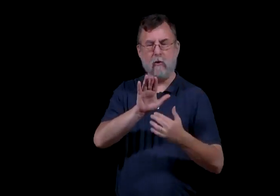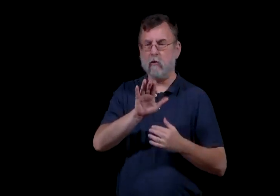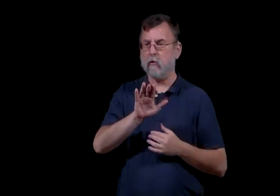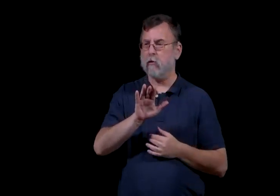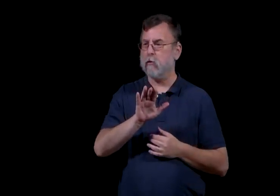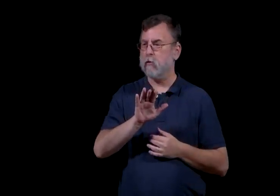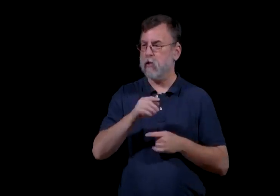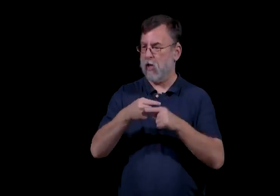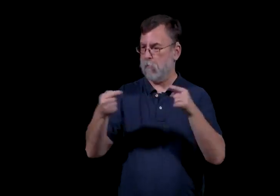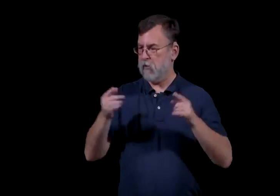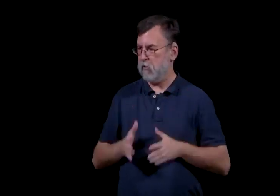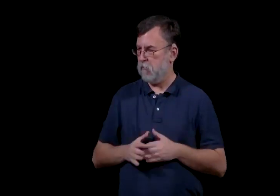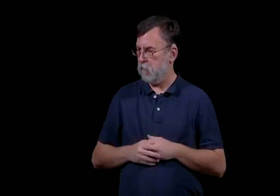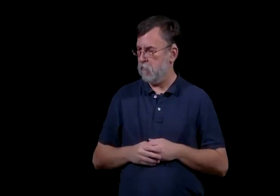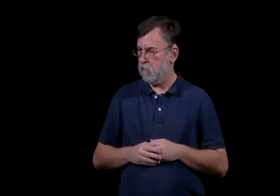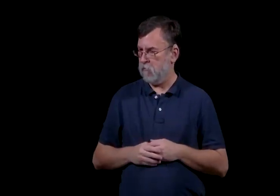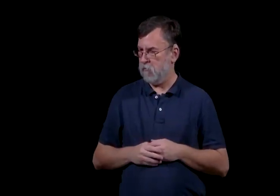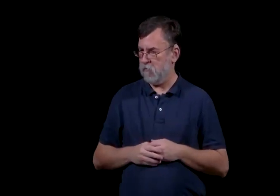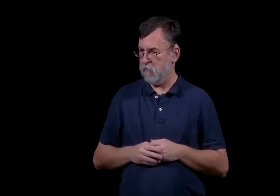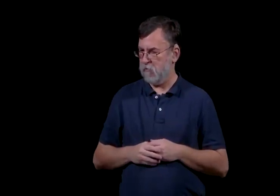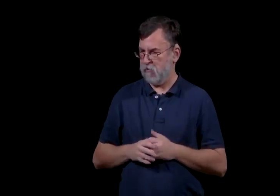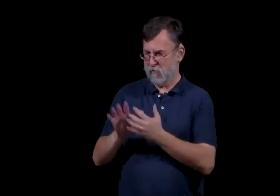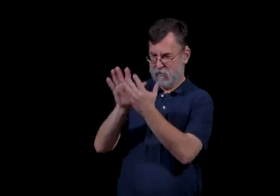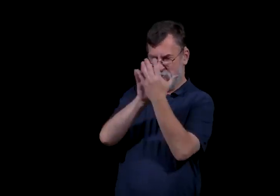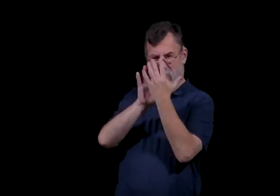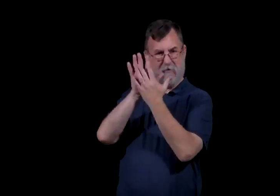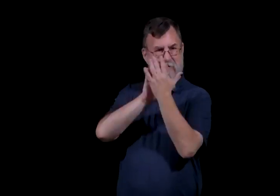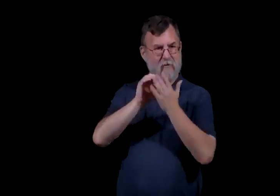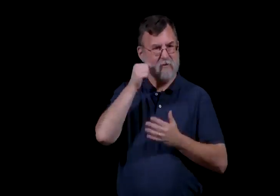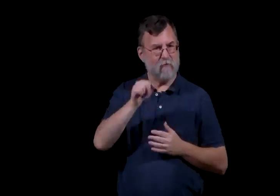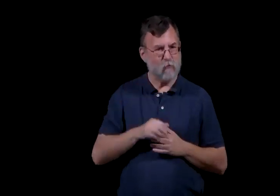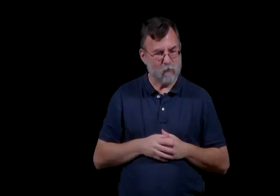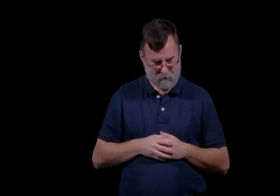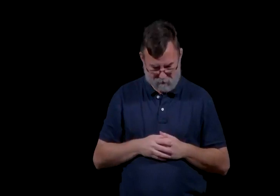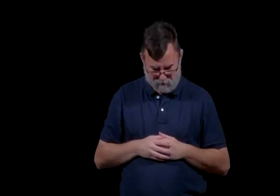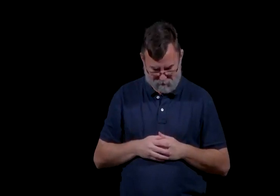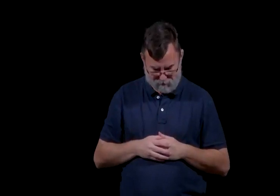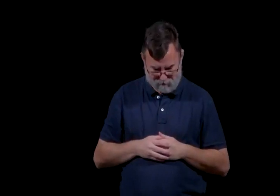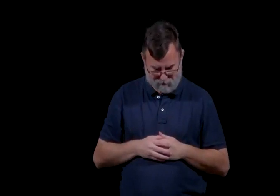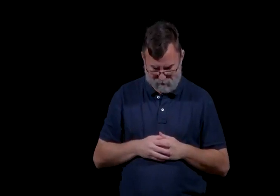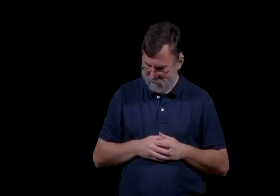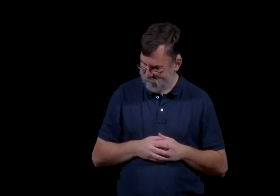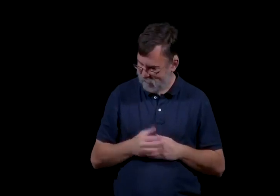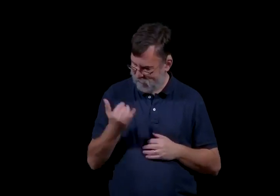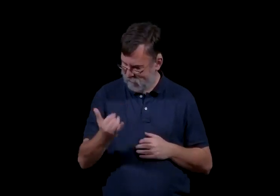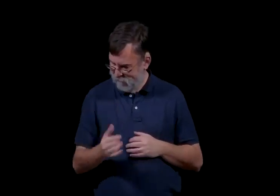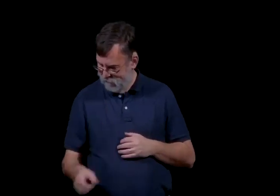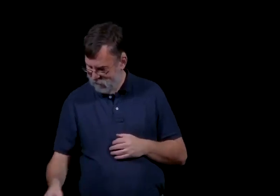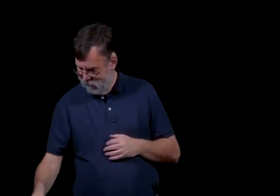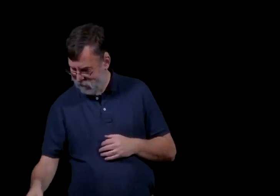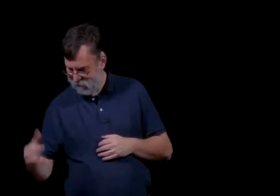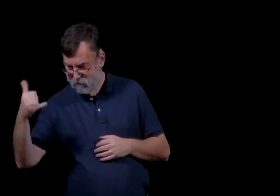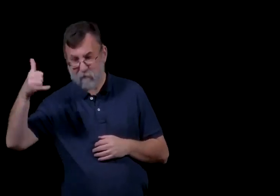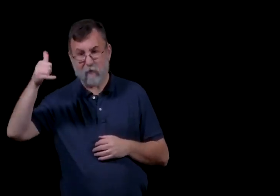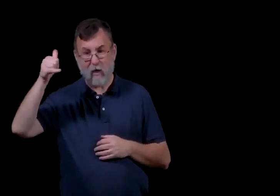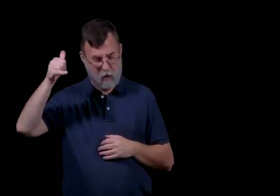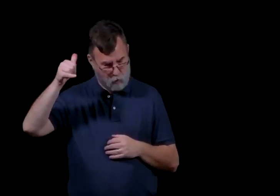he prepares the table before me in the presence of my enemies. So the gray represents the